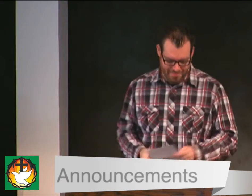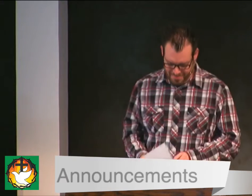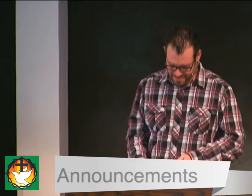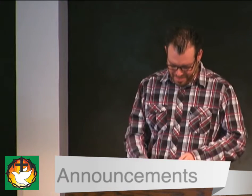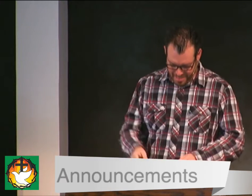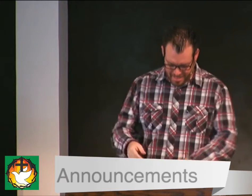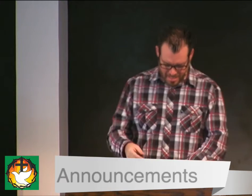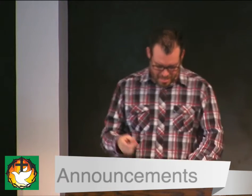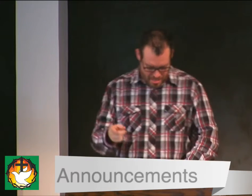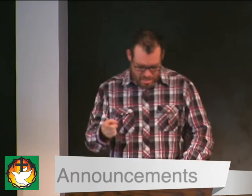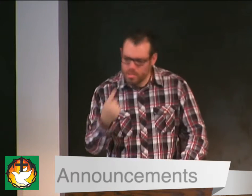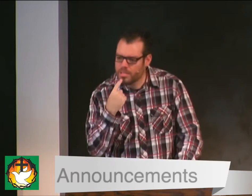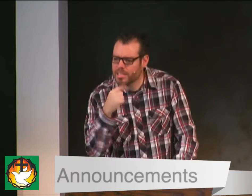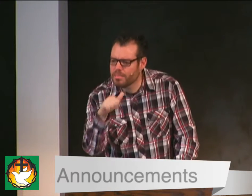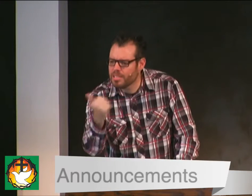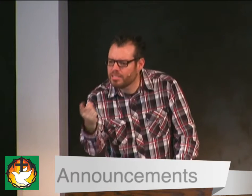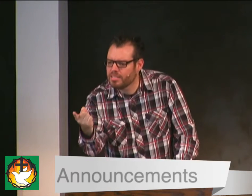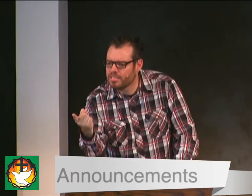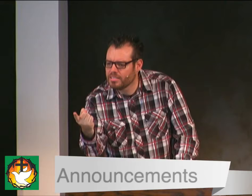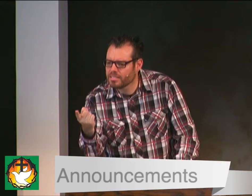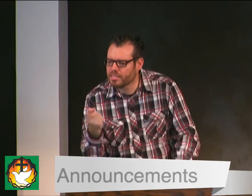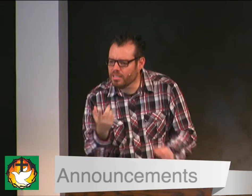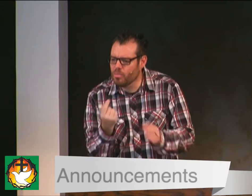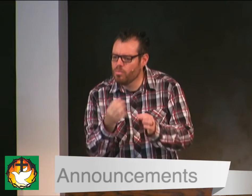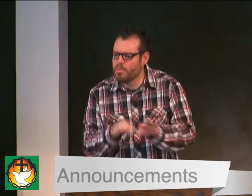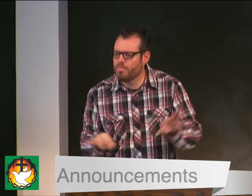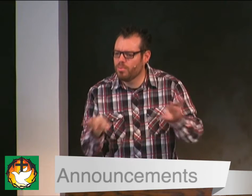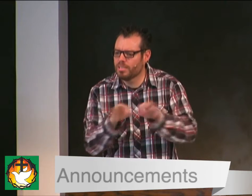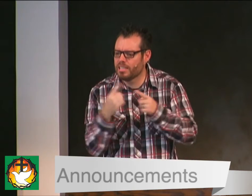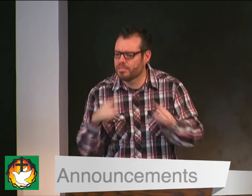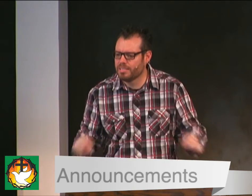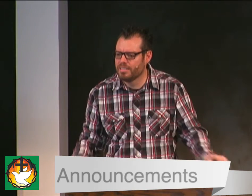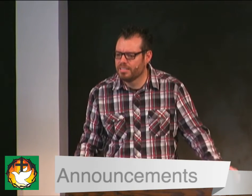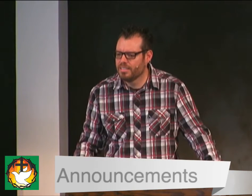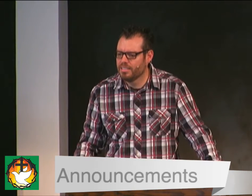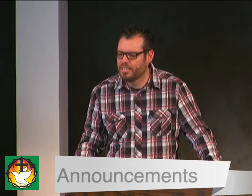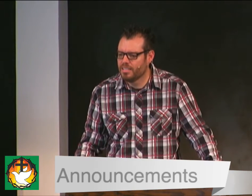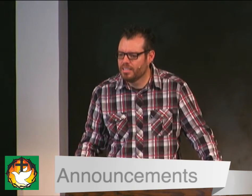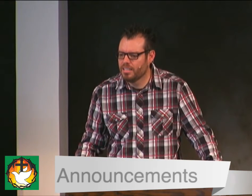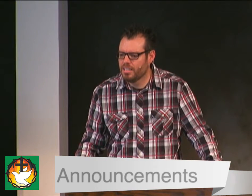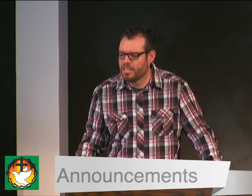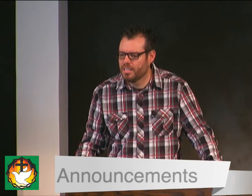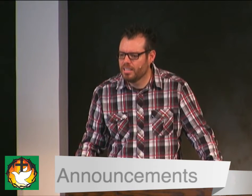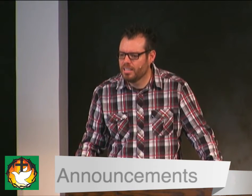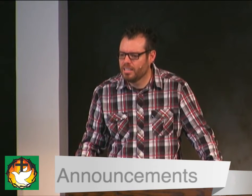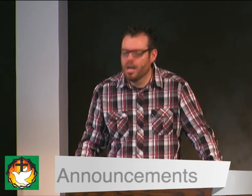birthday. You said something else? Oh, important. Oh,